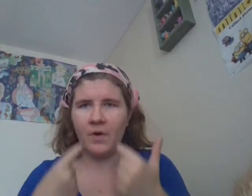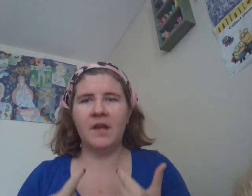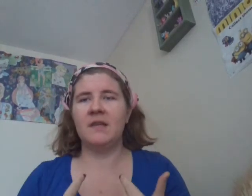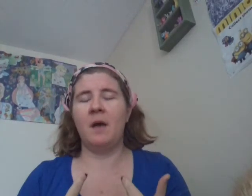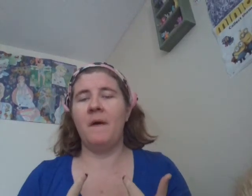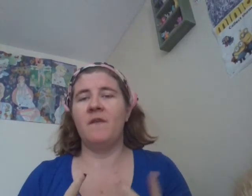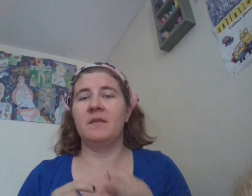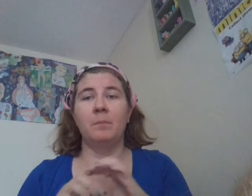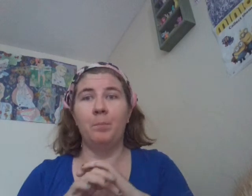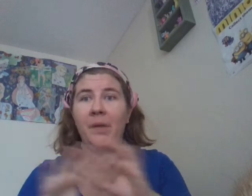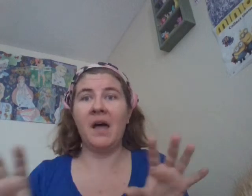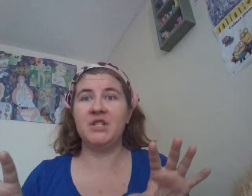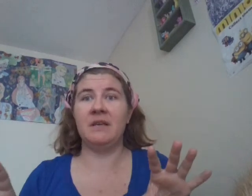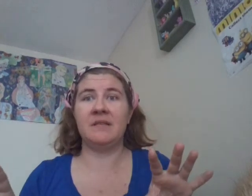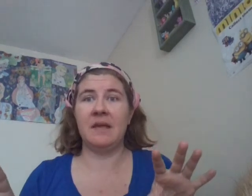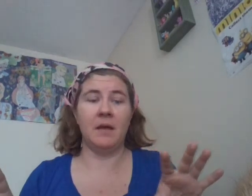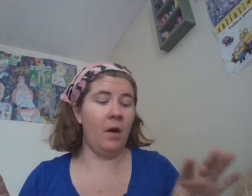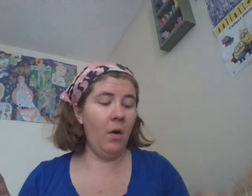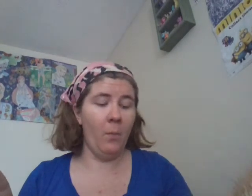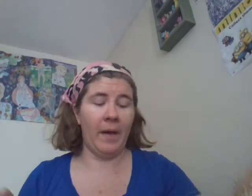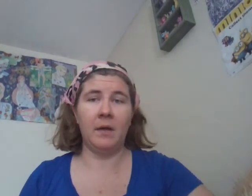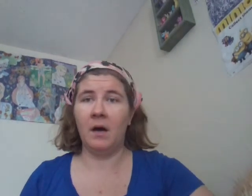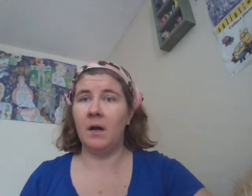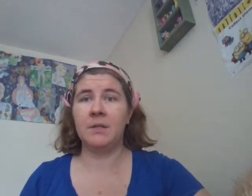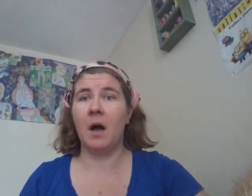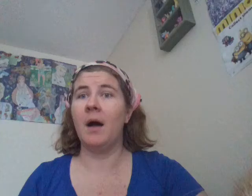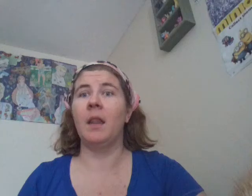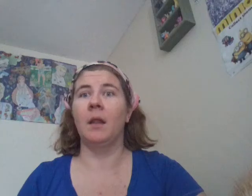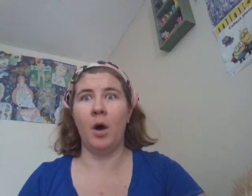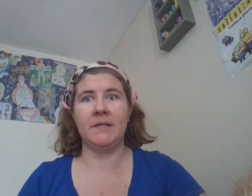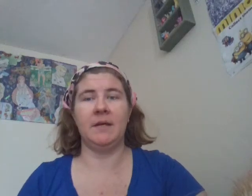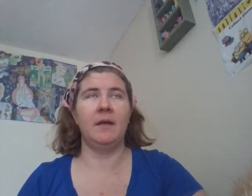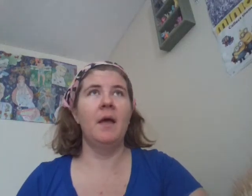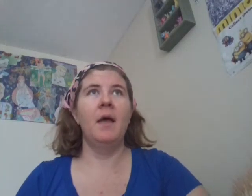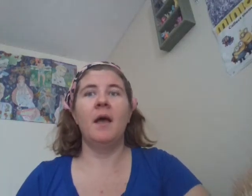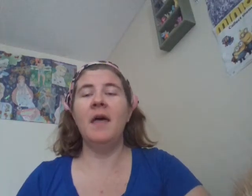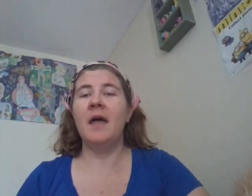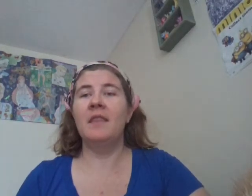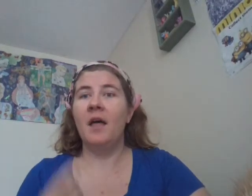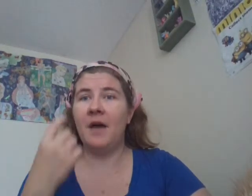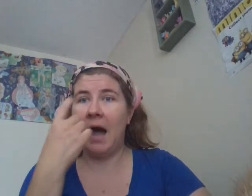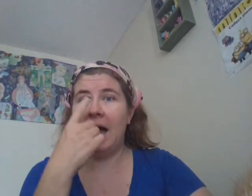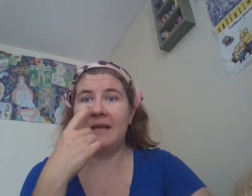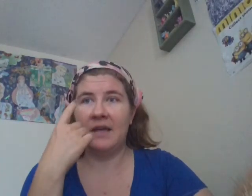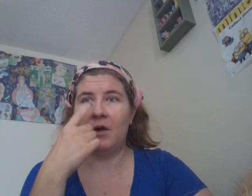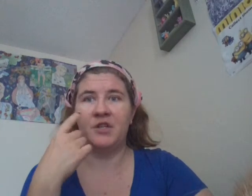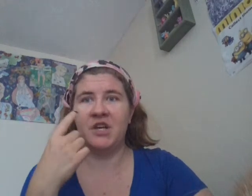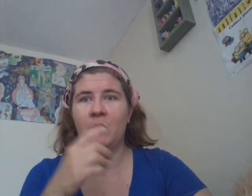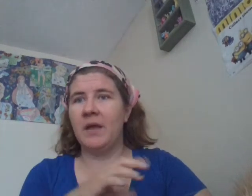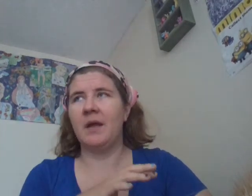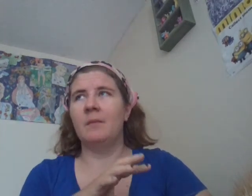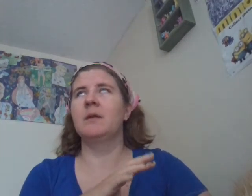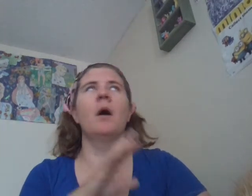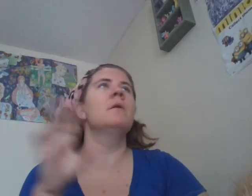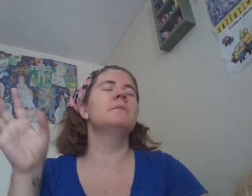running down my face. Blotchy as sin. Oh, my gosh. I've lost it. And, then, the eyes get all shimmery. And, I'm like, no.